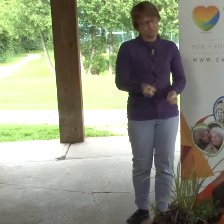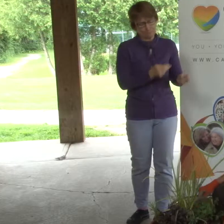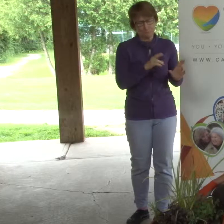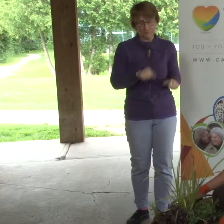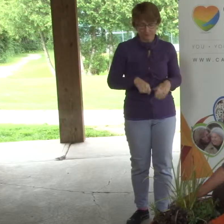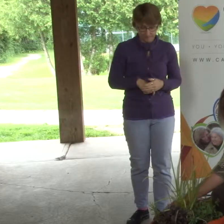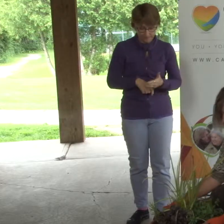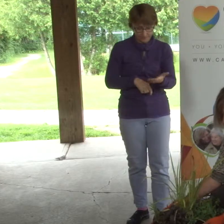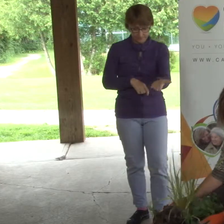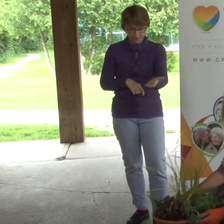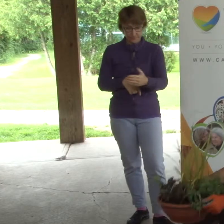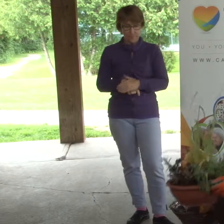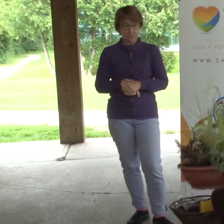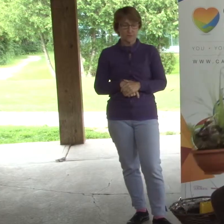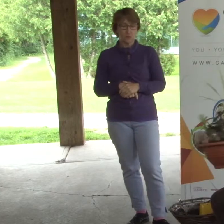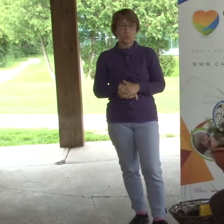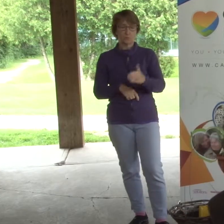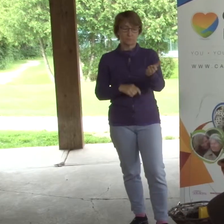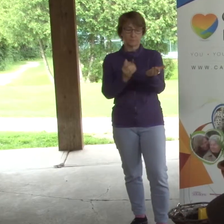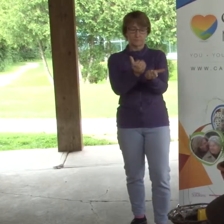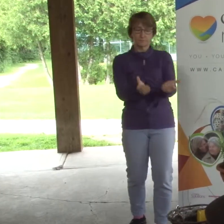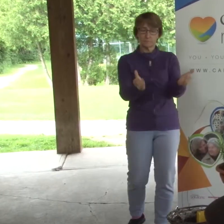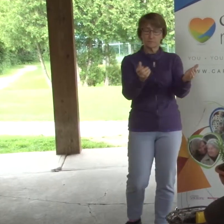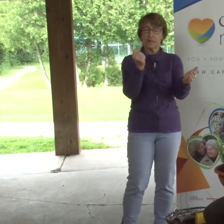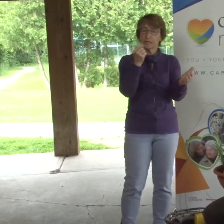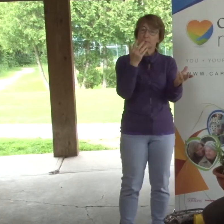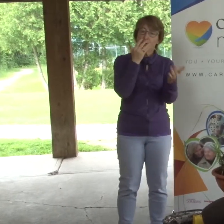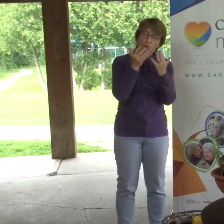there we are. So you have a planter with a little bit of color,